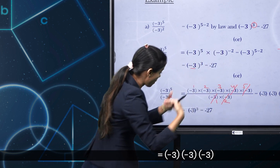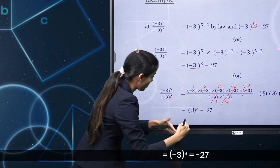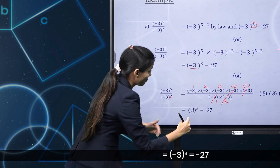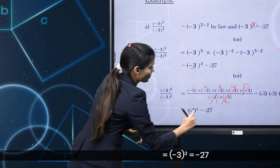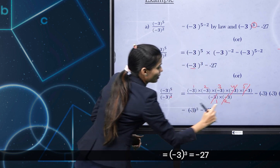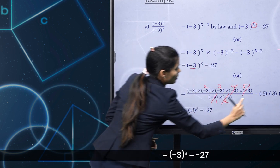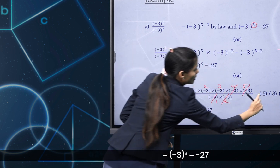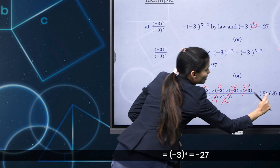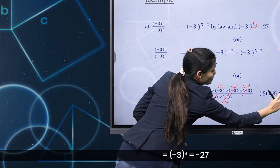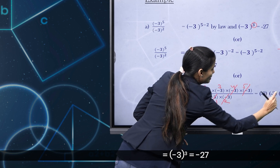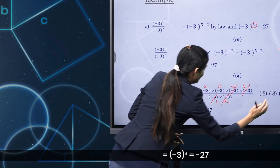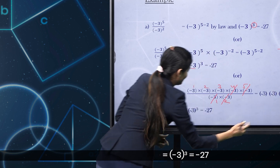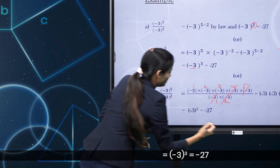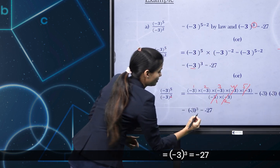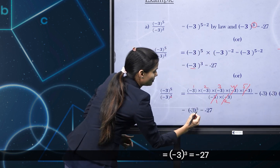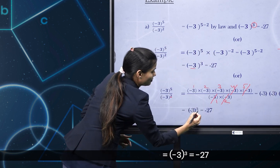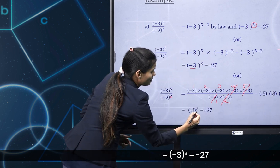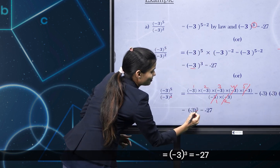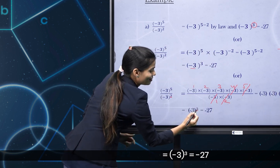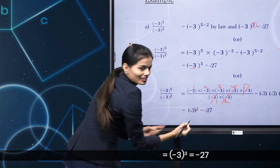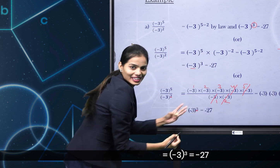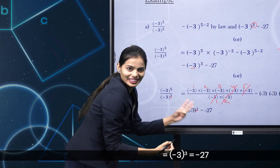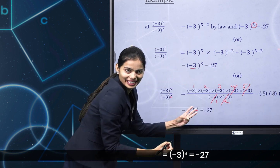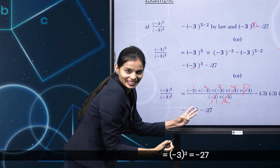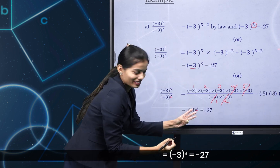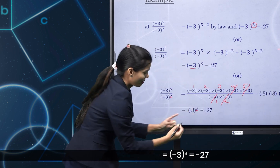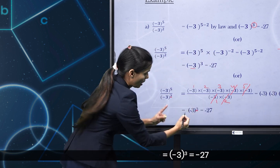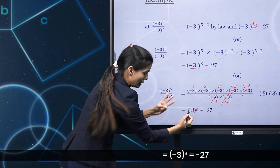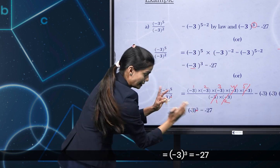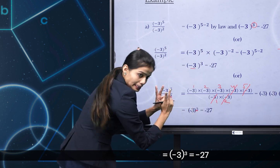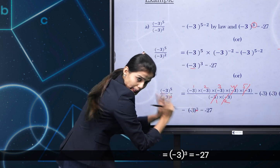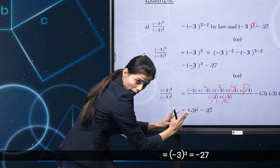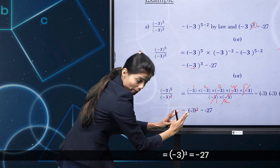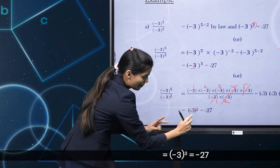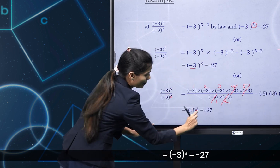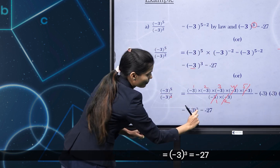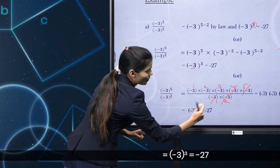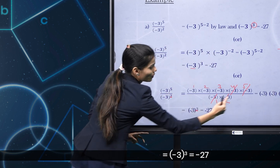is equal to minus 3 to the power 3 is equal to minus 27.